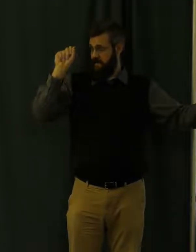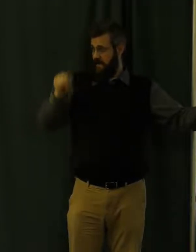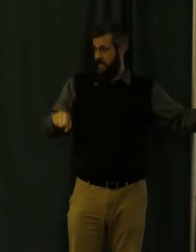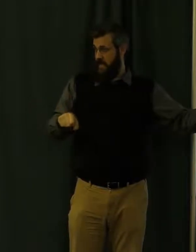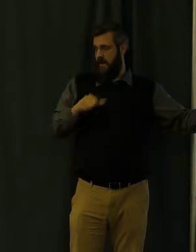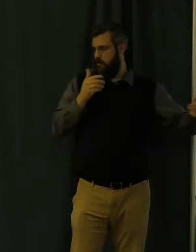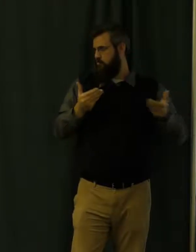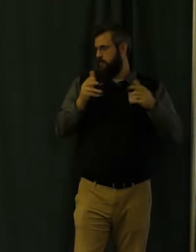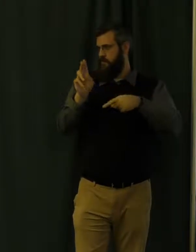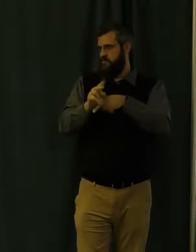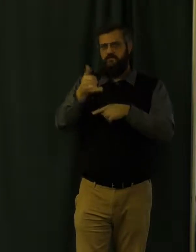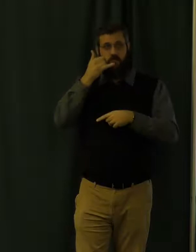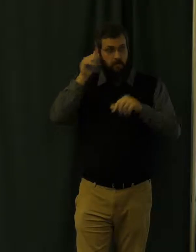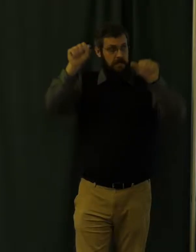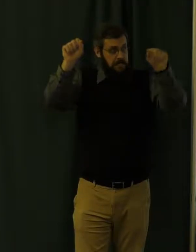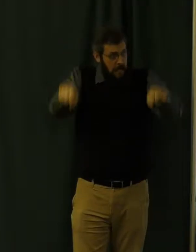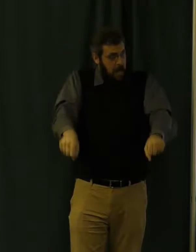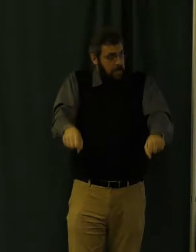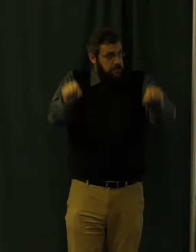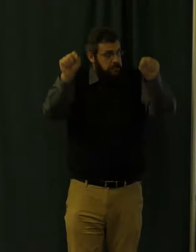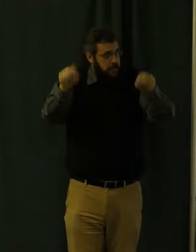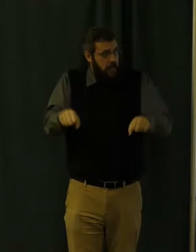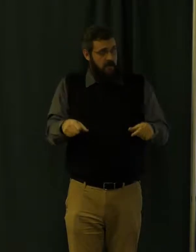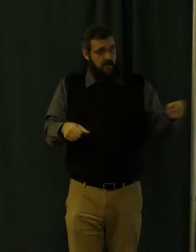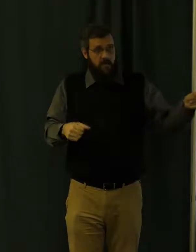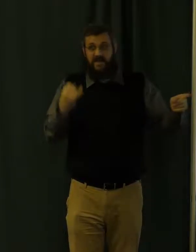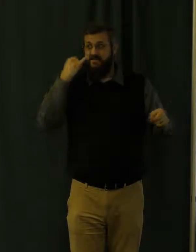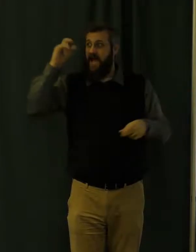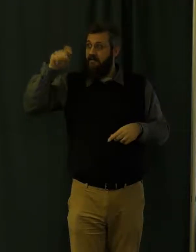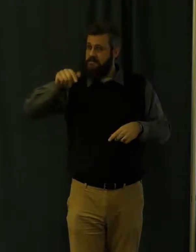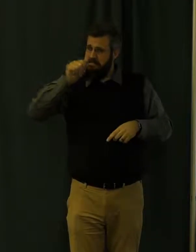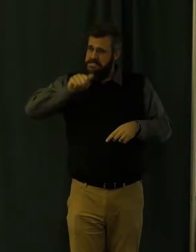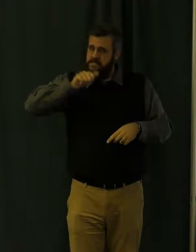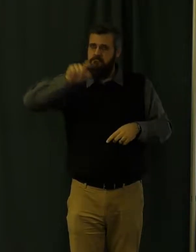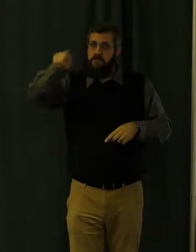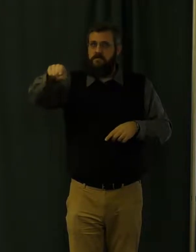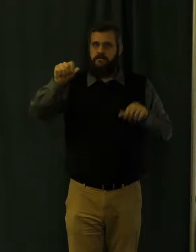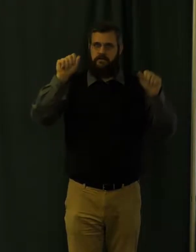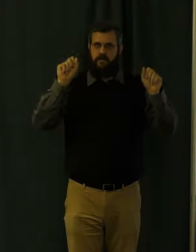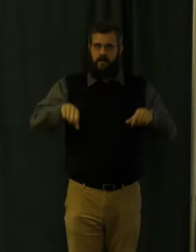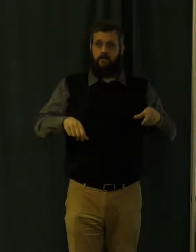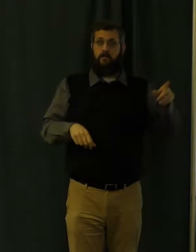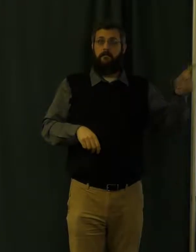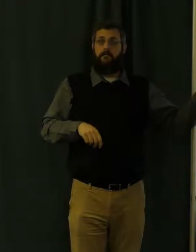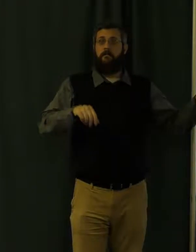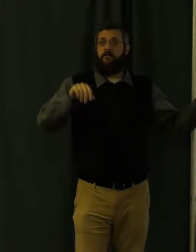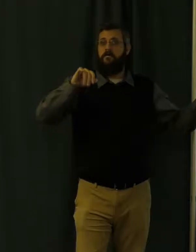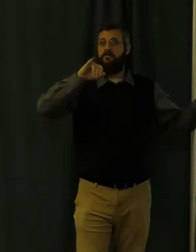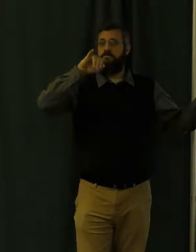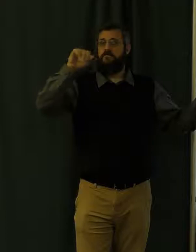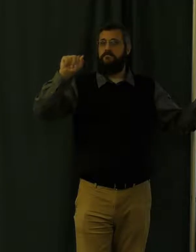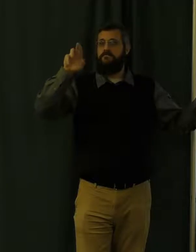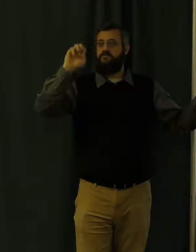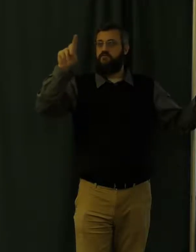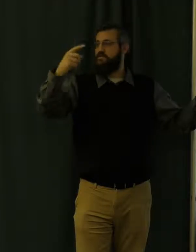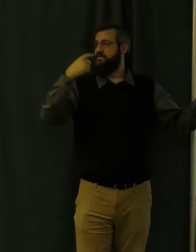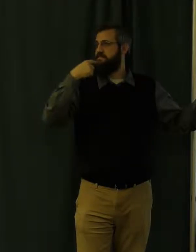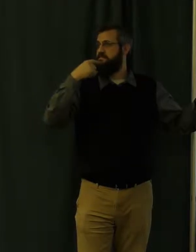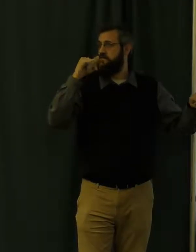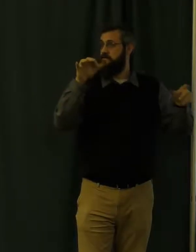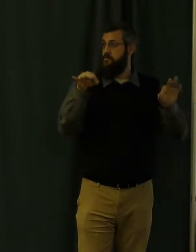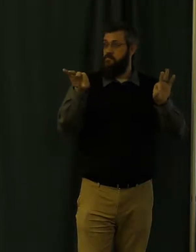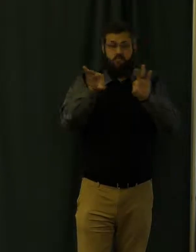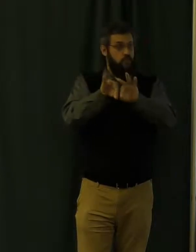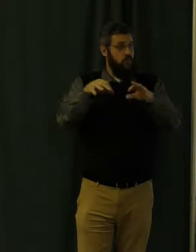Yeah, But I would do it. right, but I mean, if push comes to shove, in a pinch. Yes. That's one of the main things